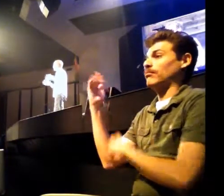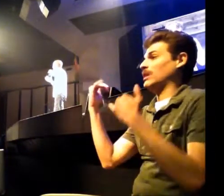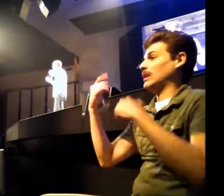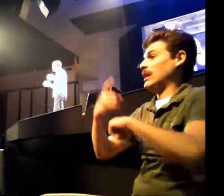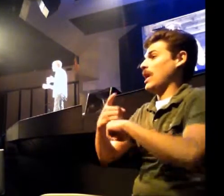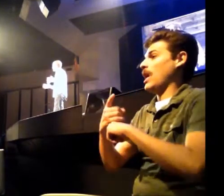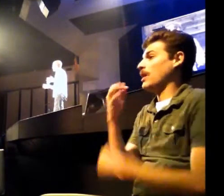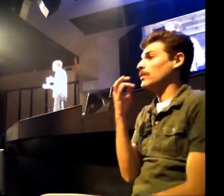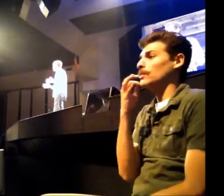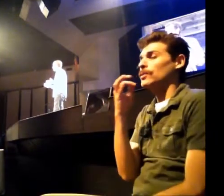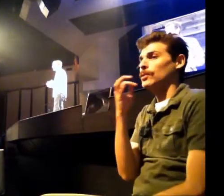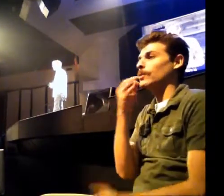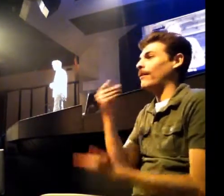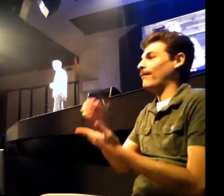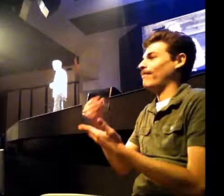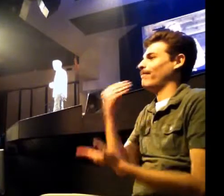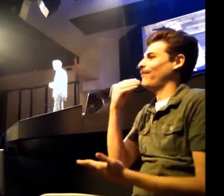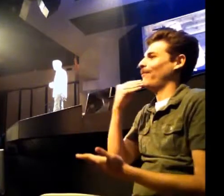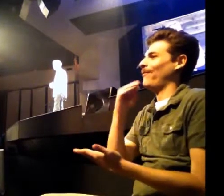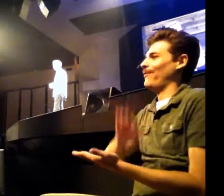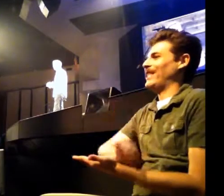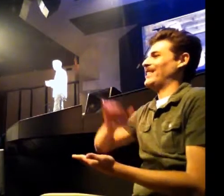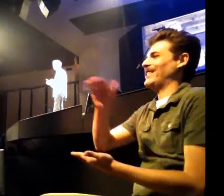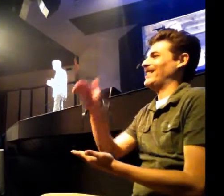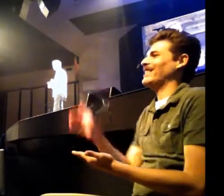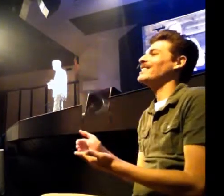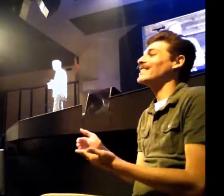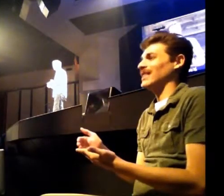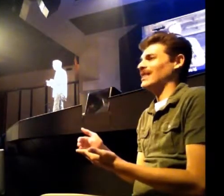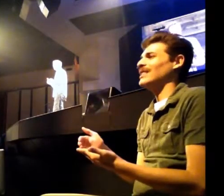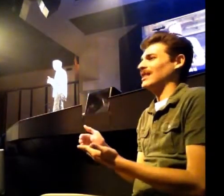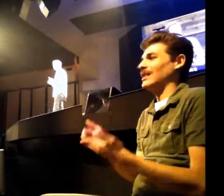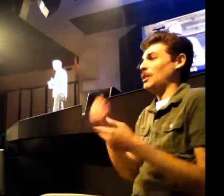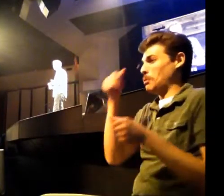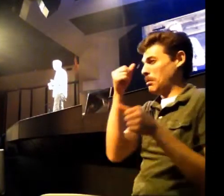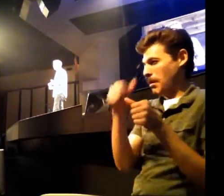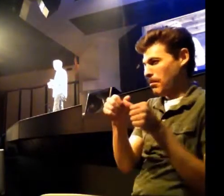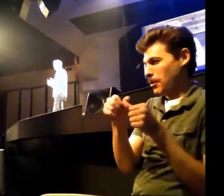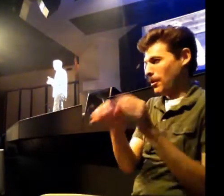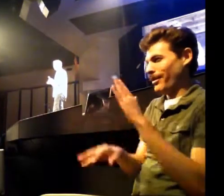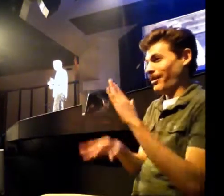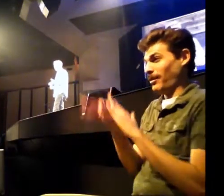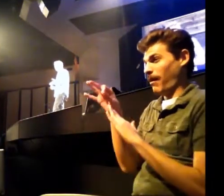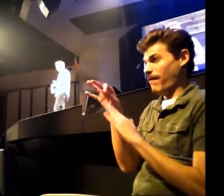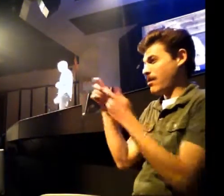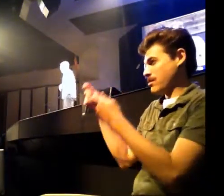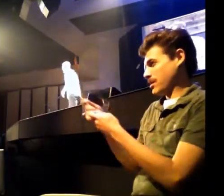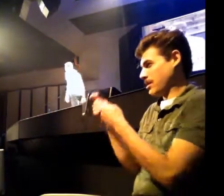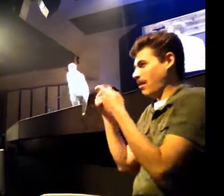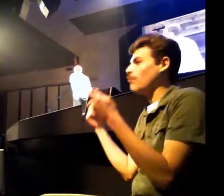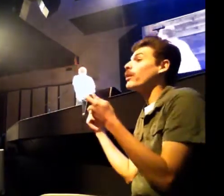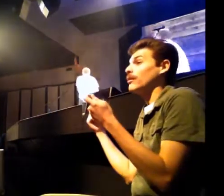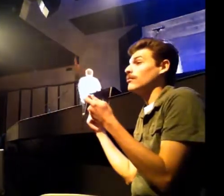about these feasts, where we're going to learn about what it means to remember, discover, and celebrate.